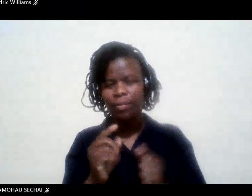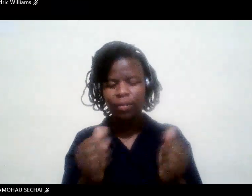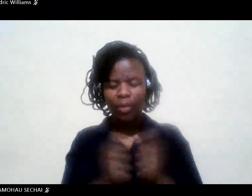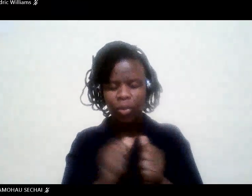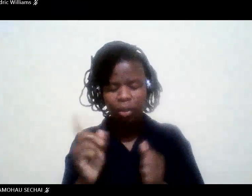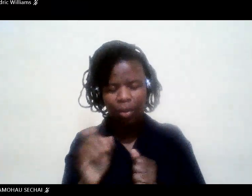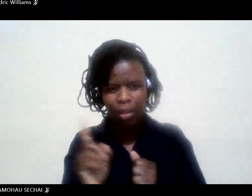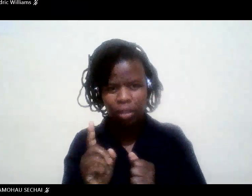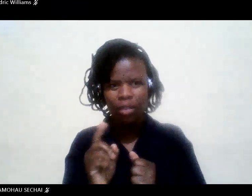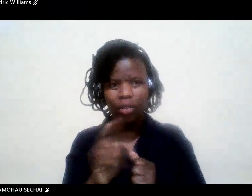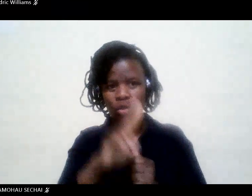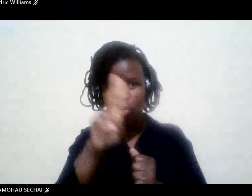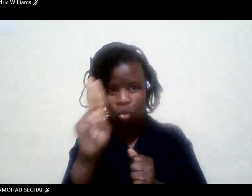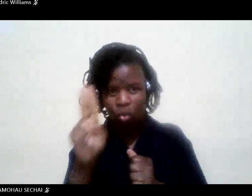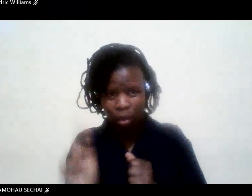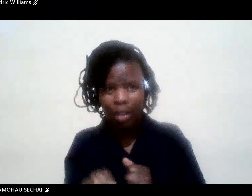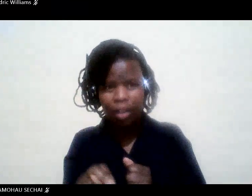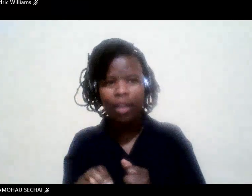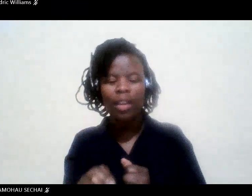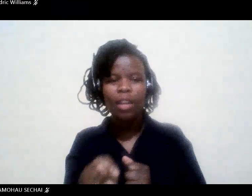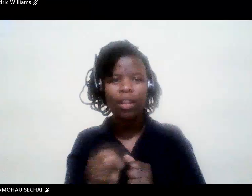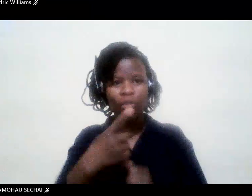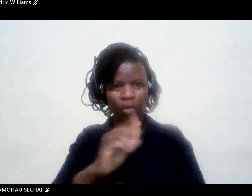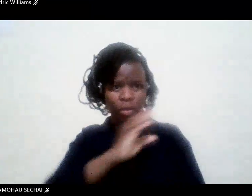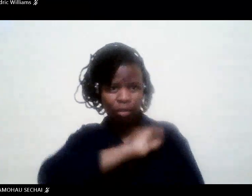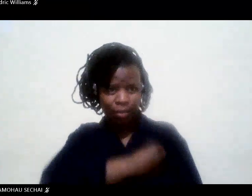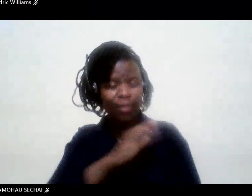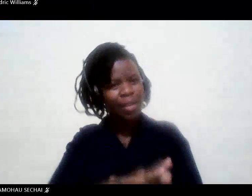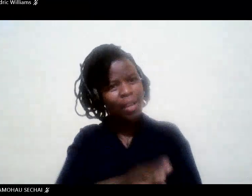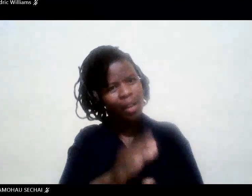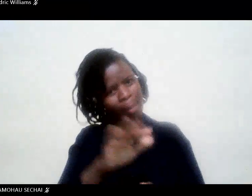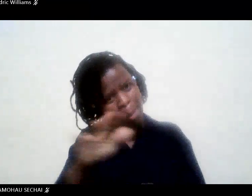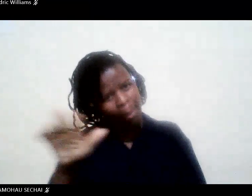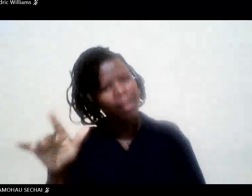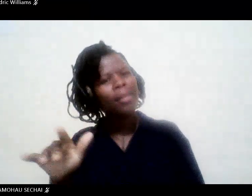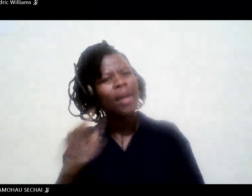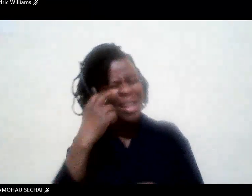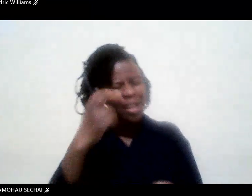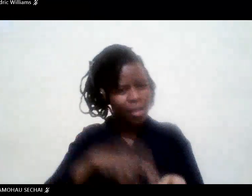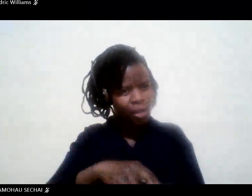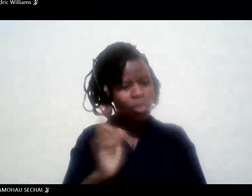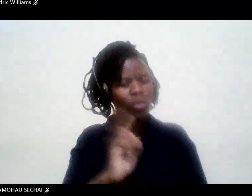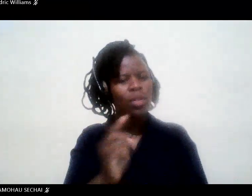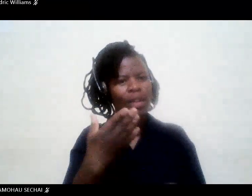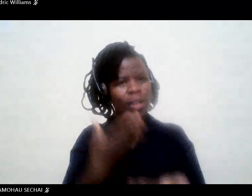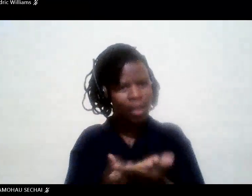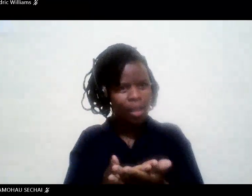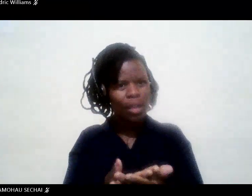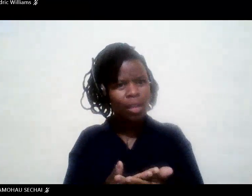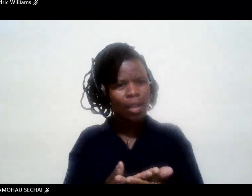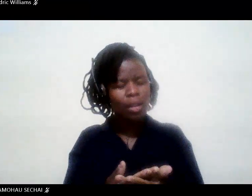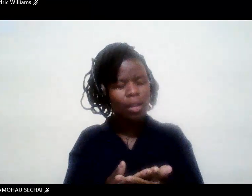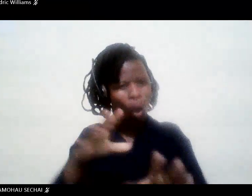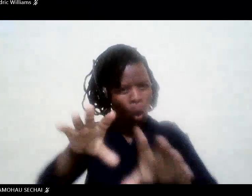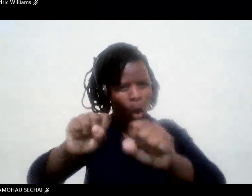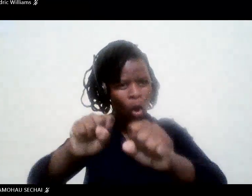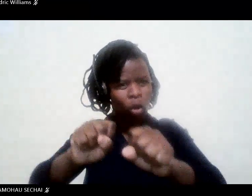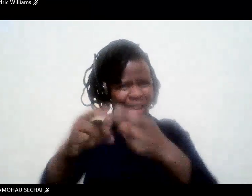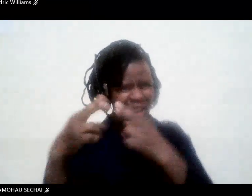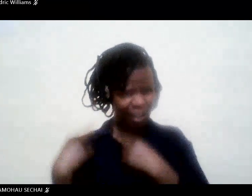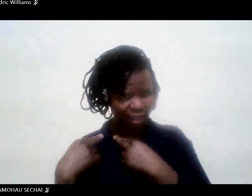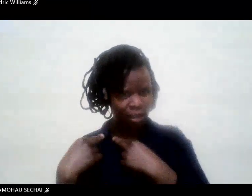United Nations Convention of Disability and stuff. They need to be held accountable. Schools need to be